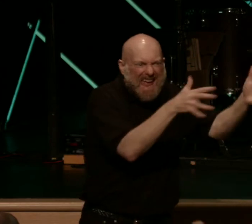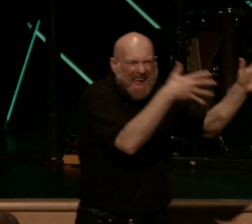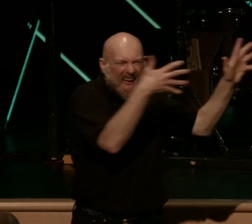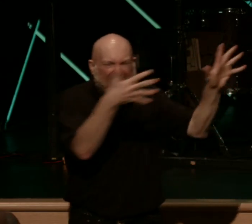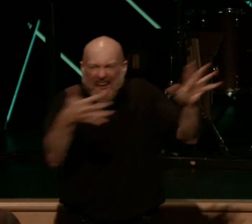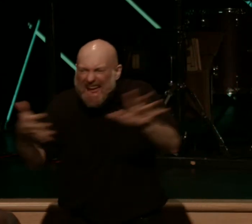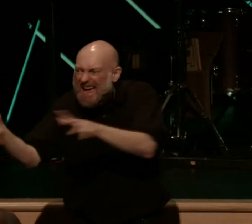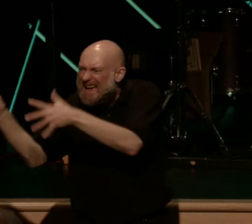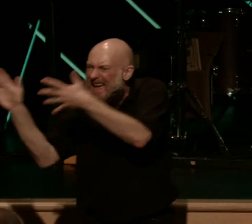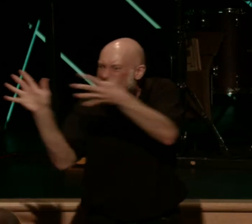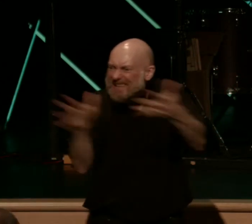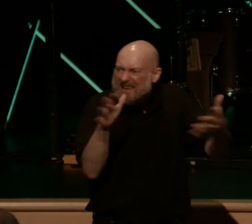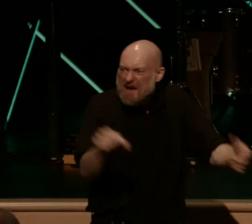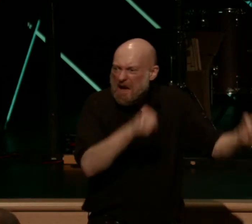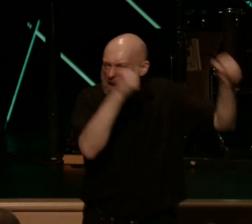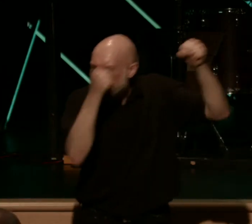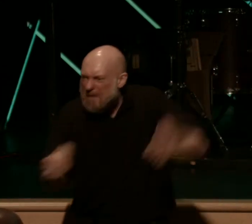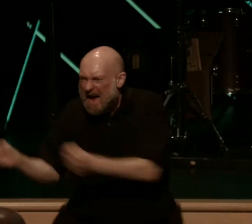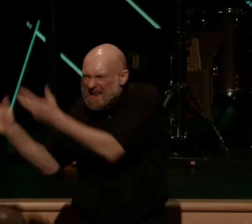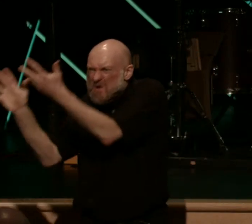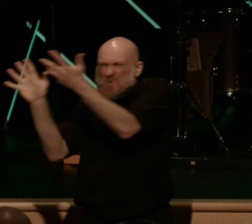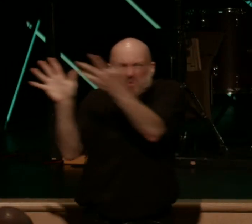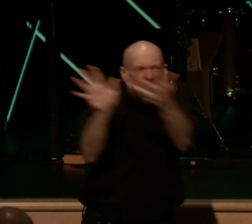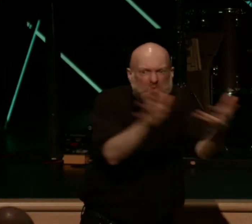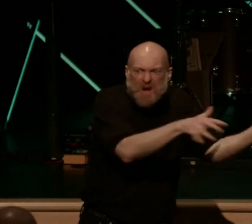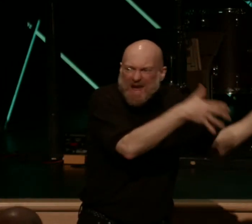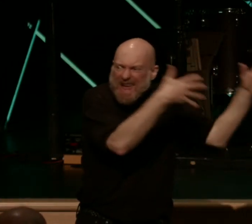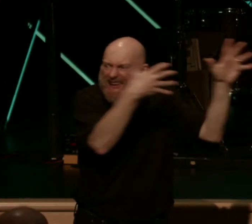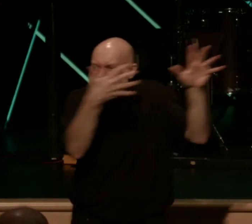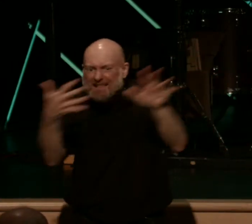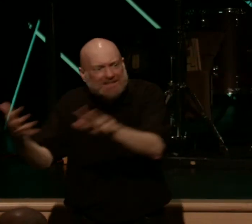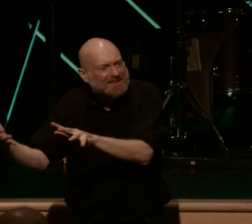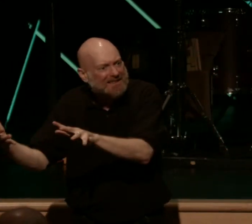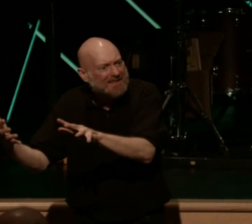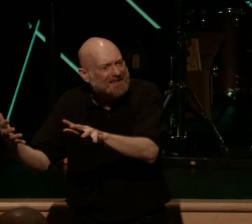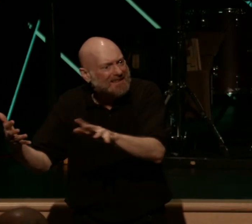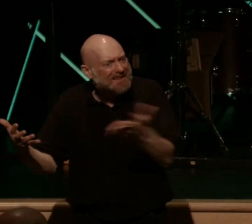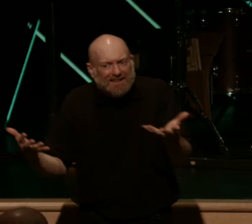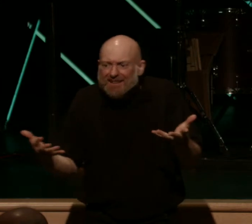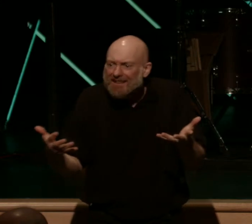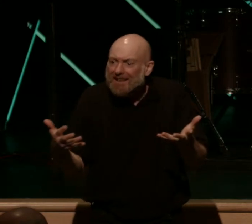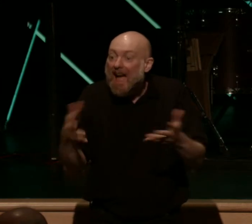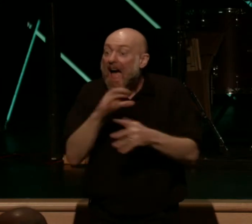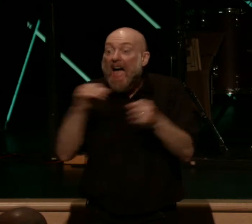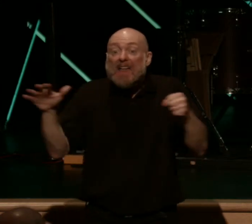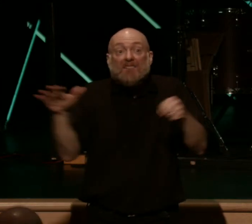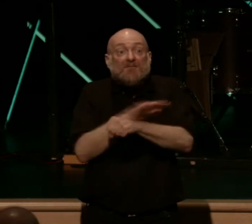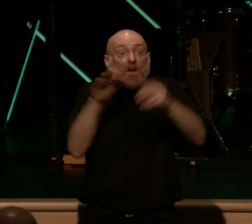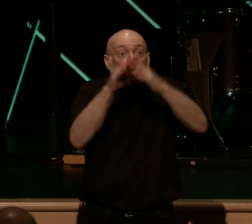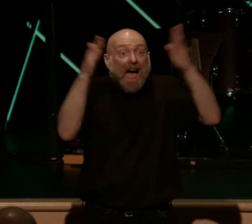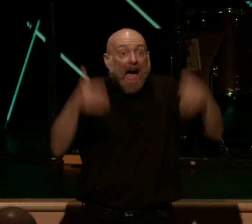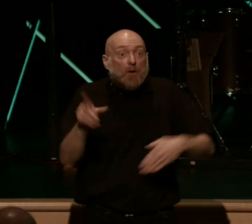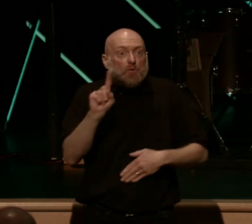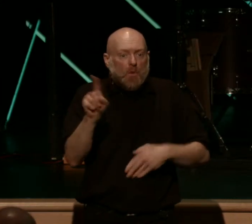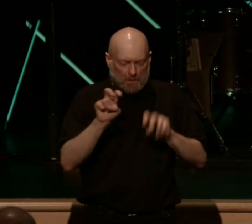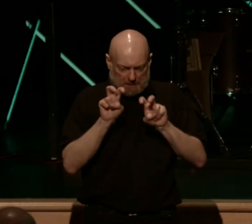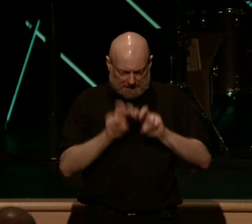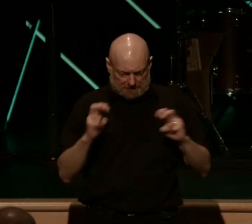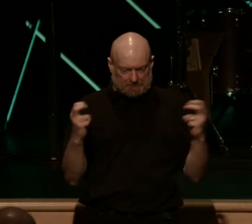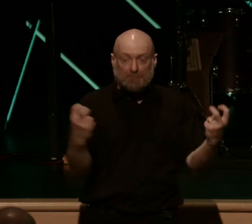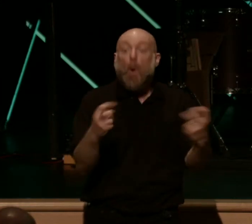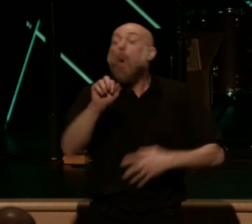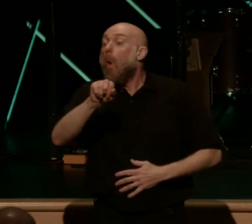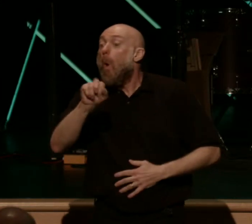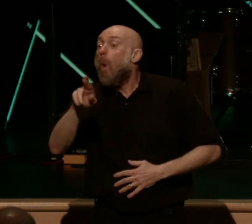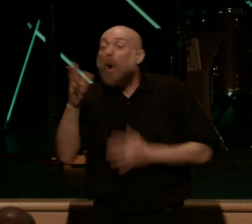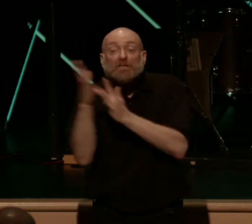wind. A mighty rushing wind, and it filled the entire house where they were sitting. Or consider